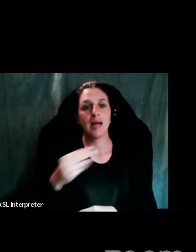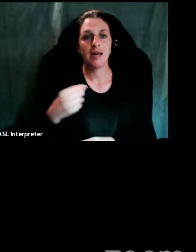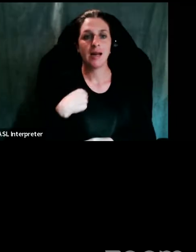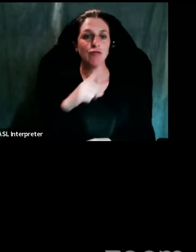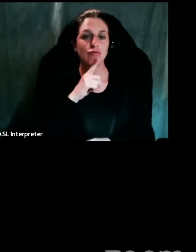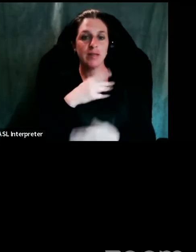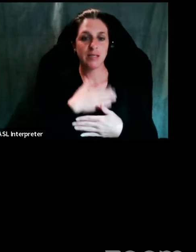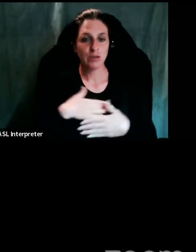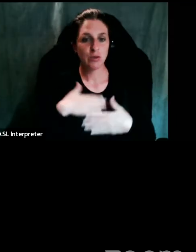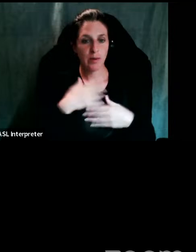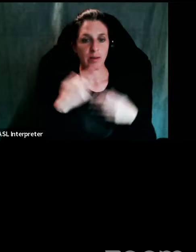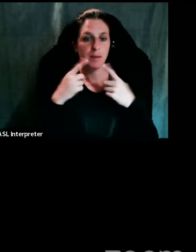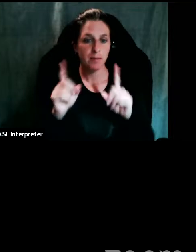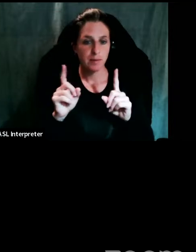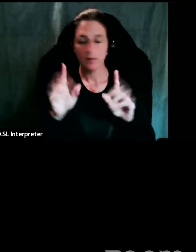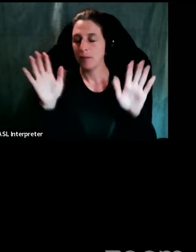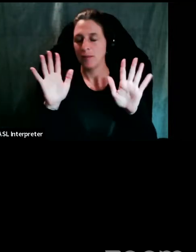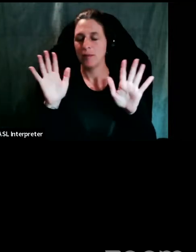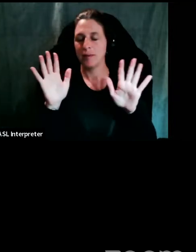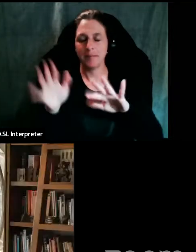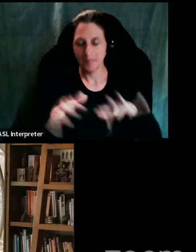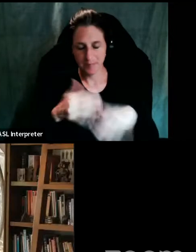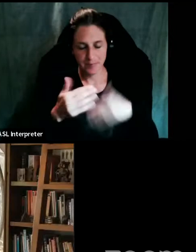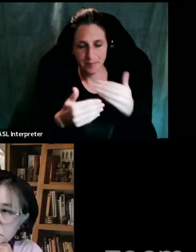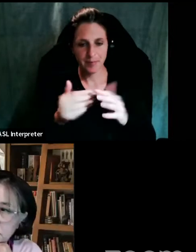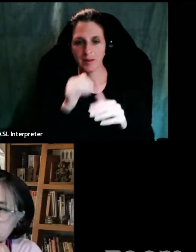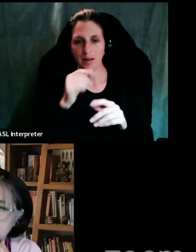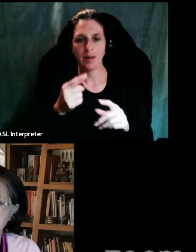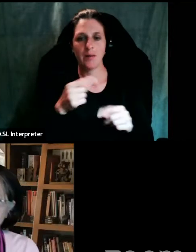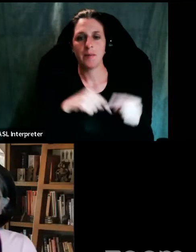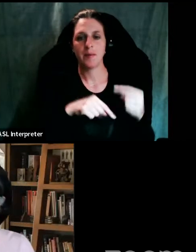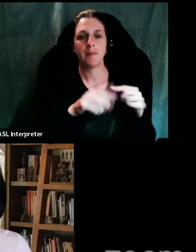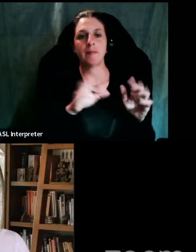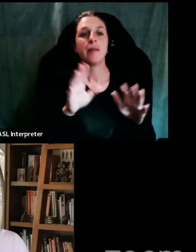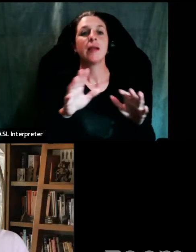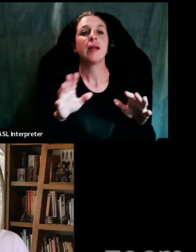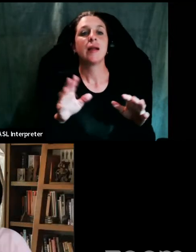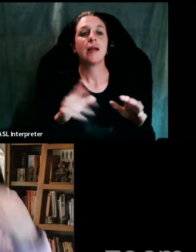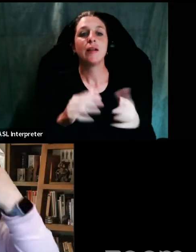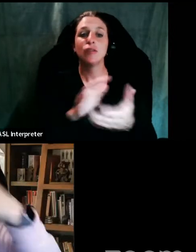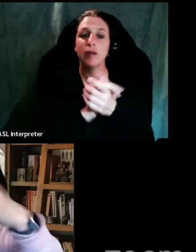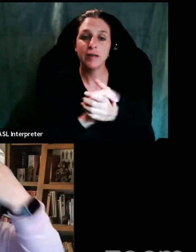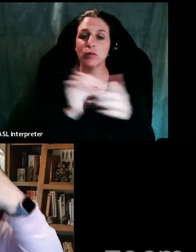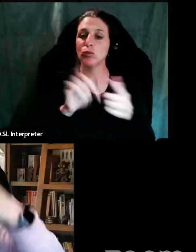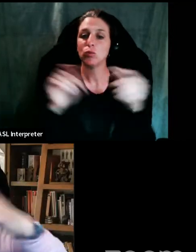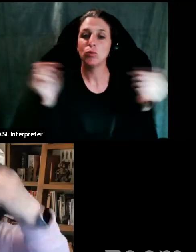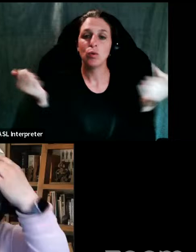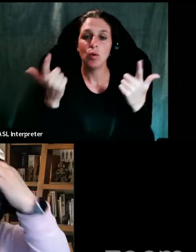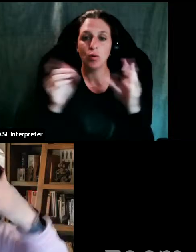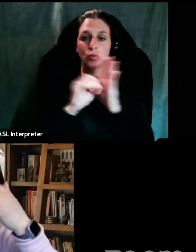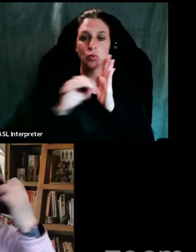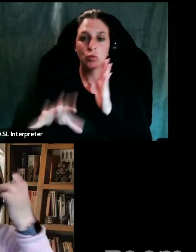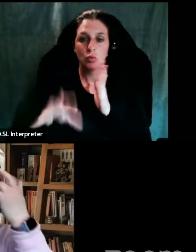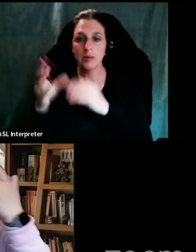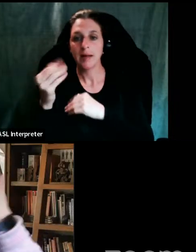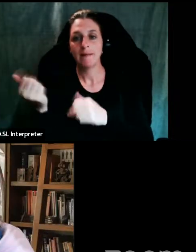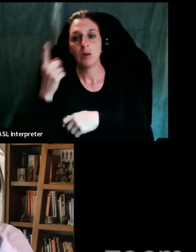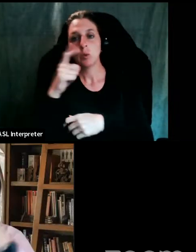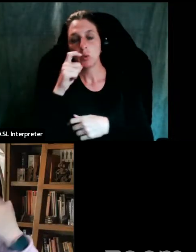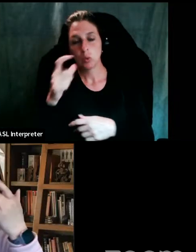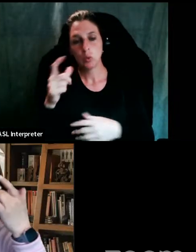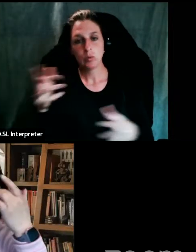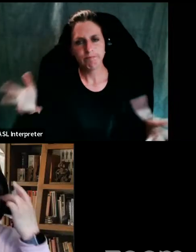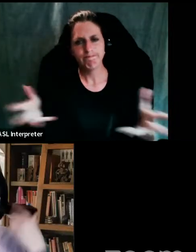enjoyed the proclamation. Okay, I'm not going there. I want to say congratulations to all the students and everyone who lifted them and helped